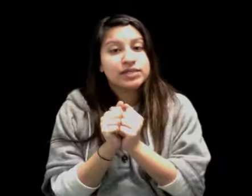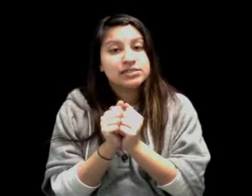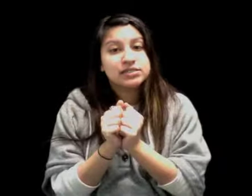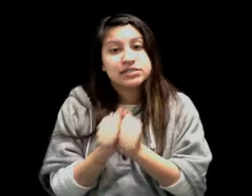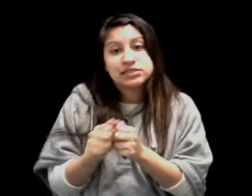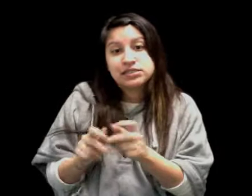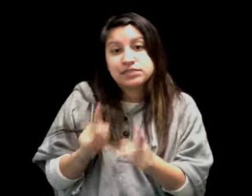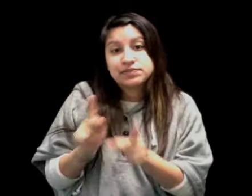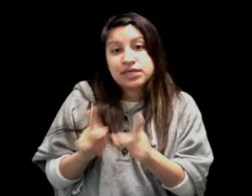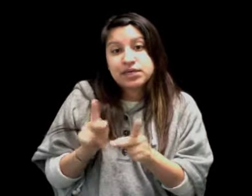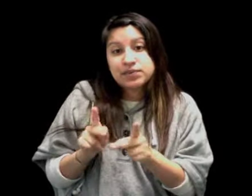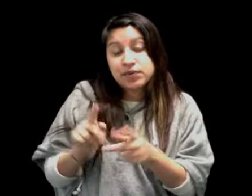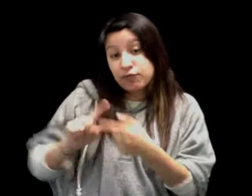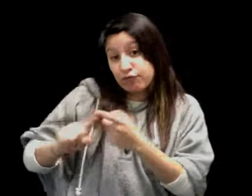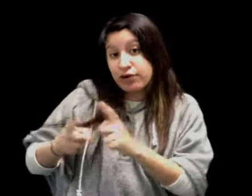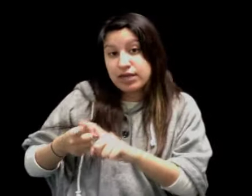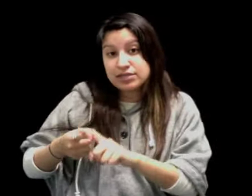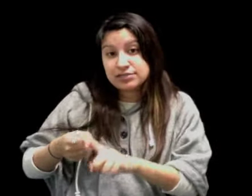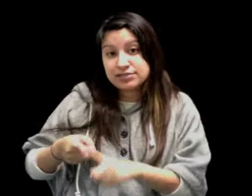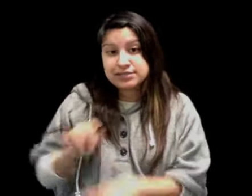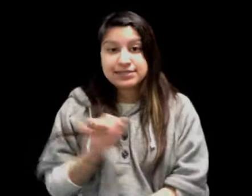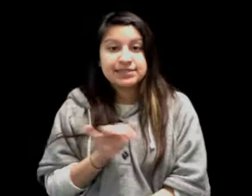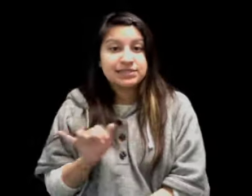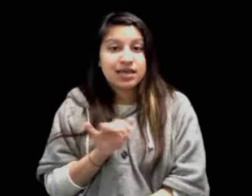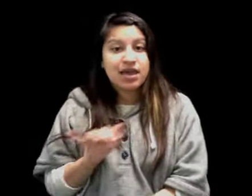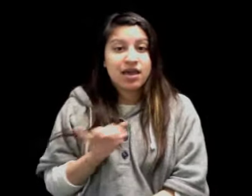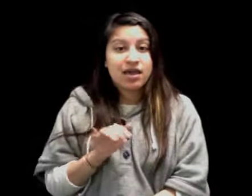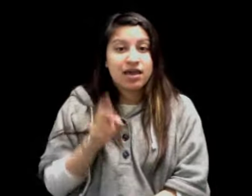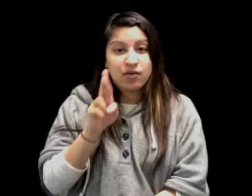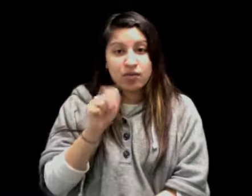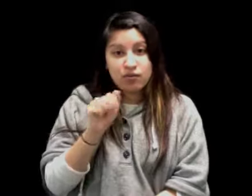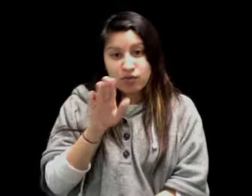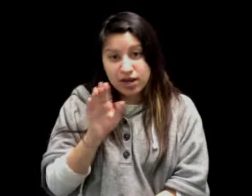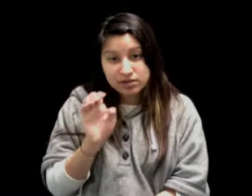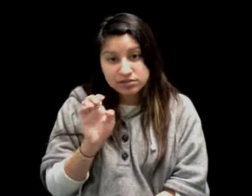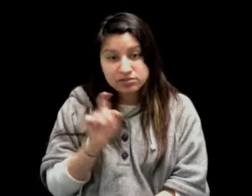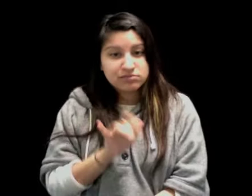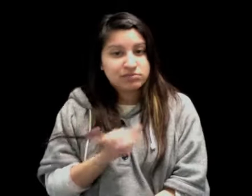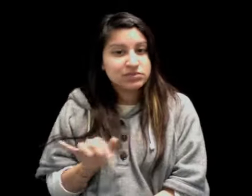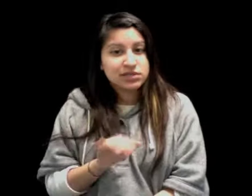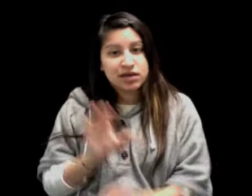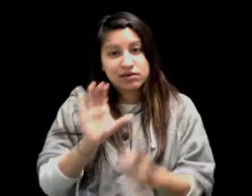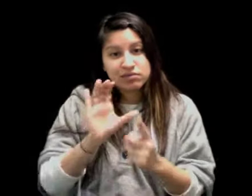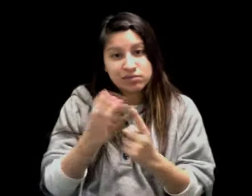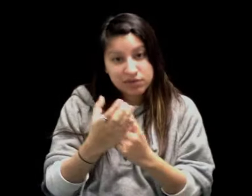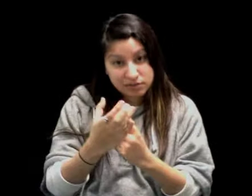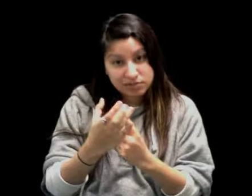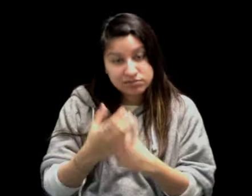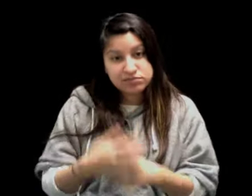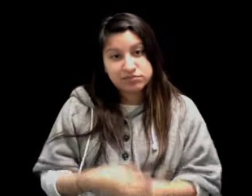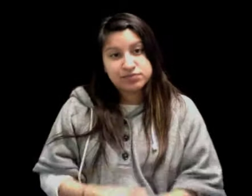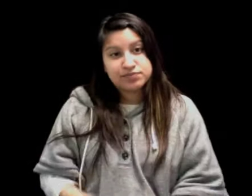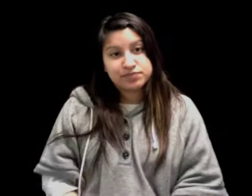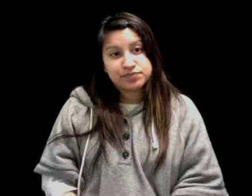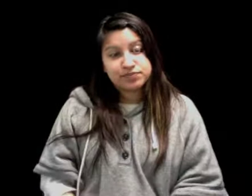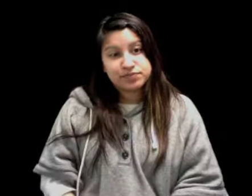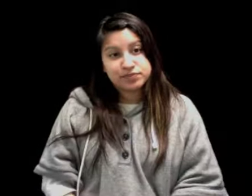When someone asks you a sensitive question or raises a touchy subject regarding race, the first question you have to answer for